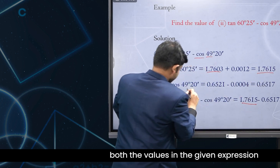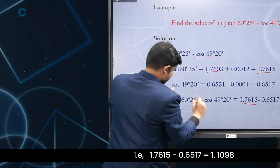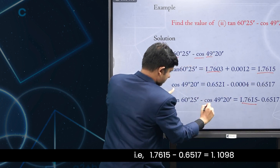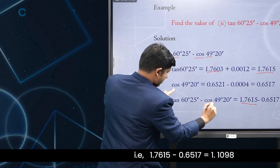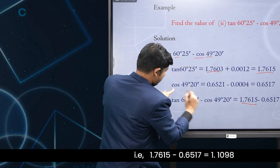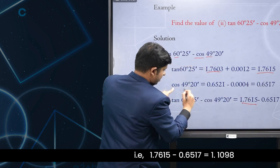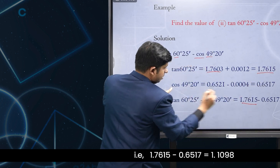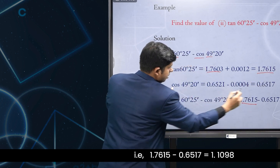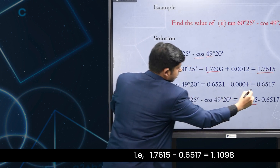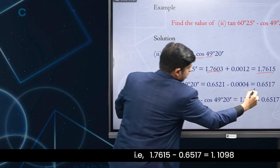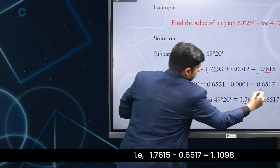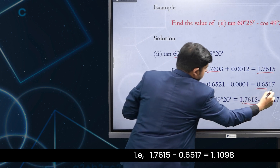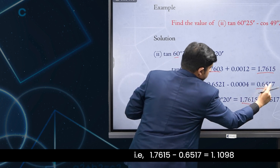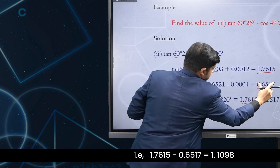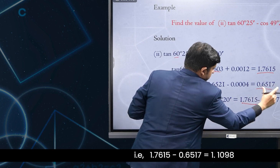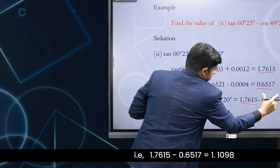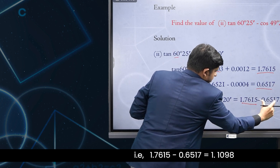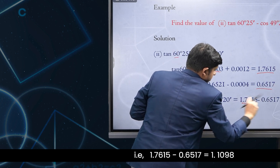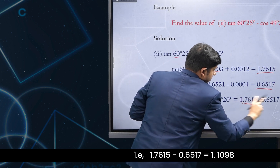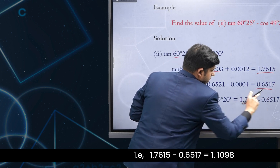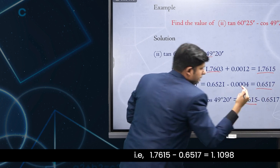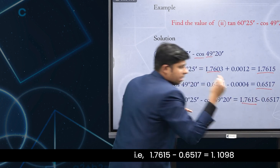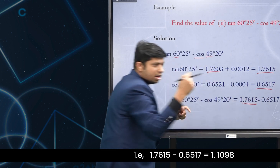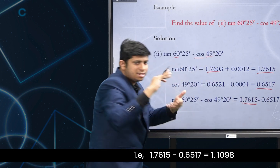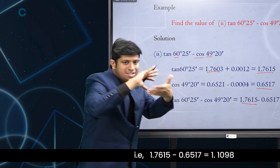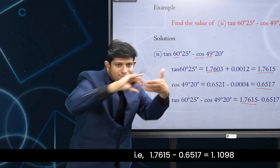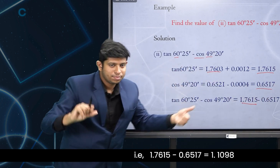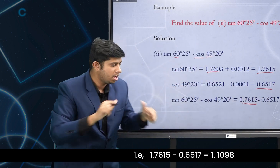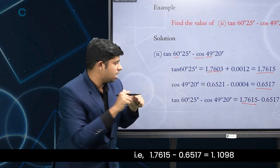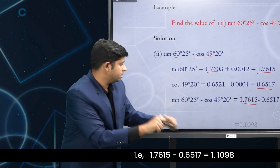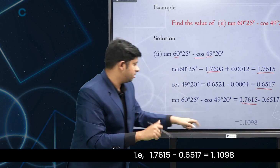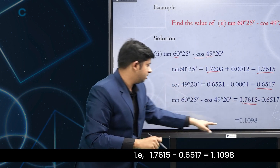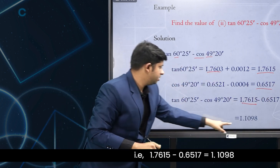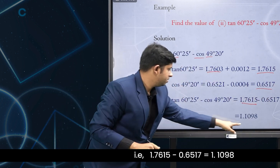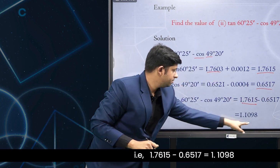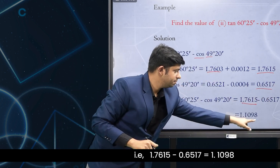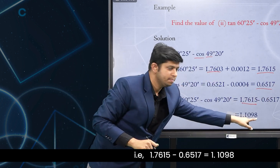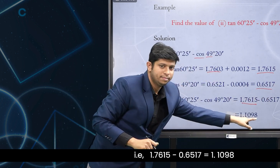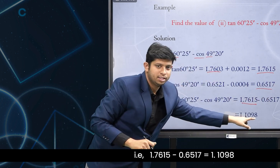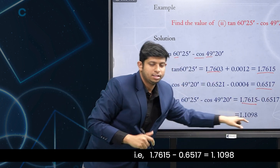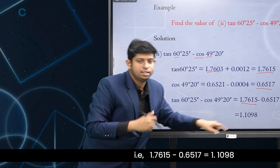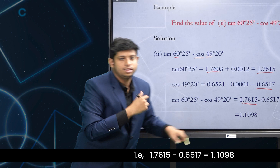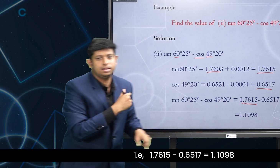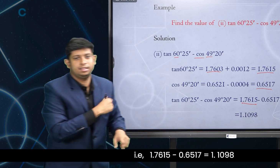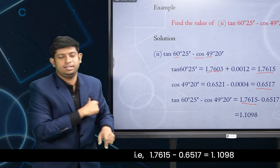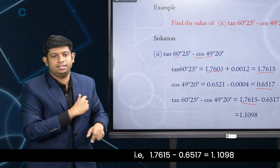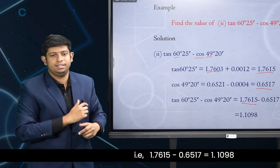That is 1.7615 minus 0.6517 is equal to 1.1098.